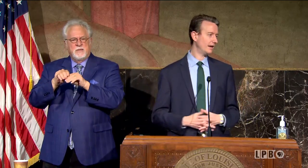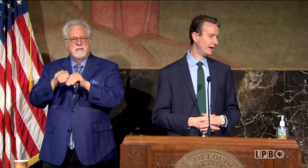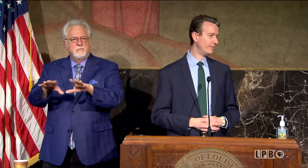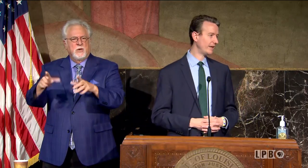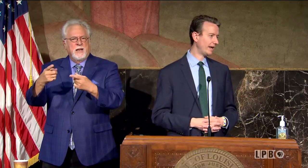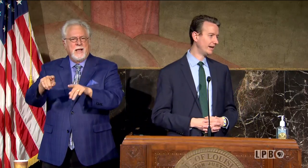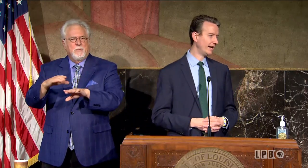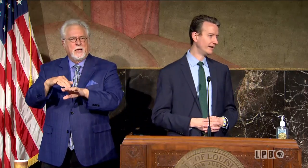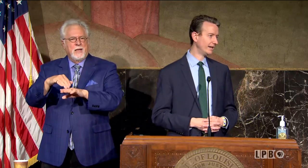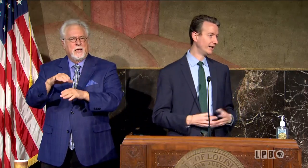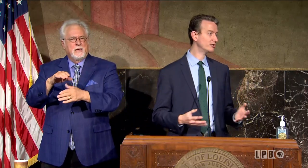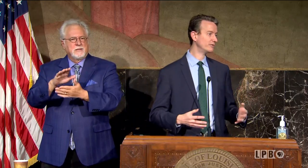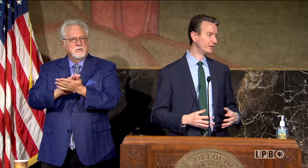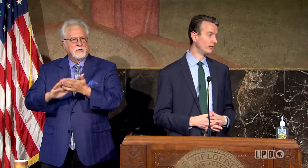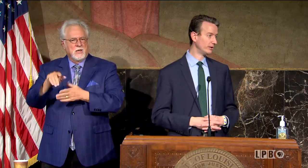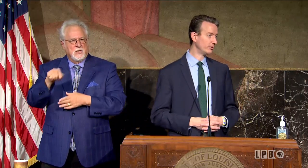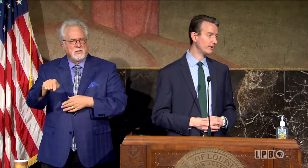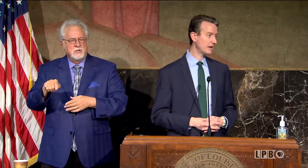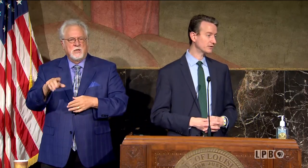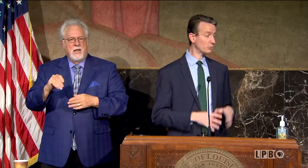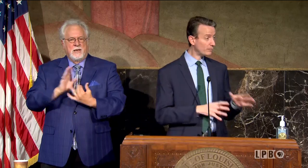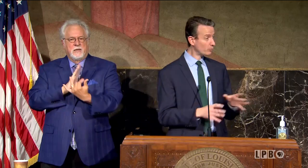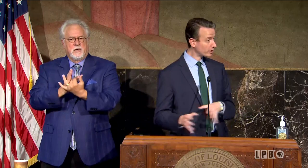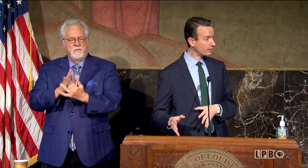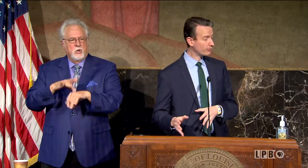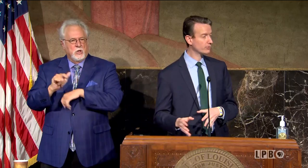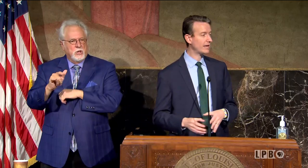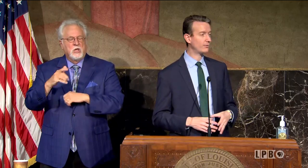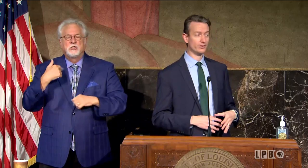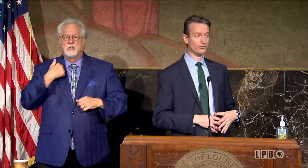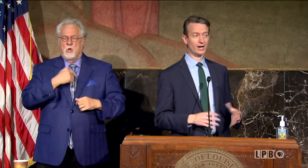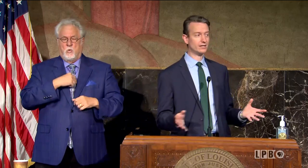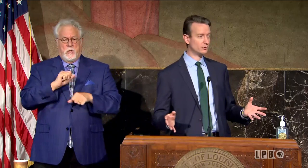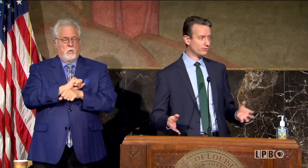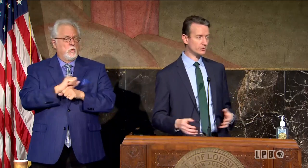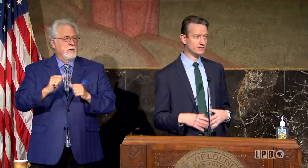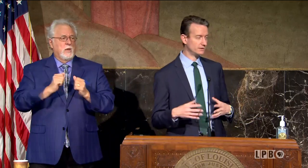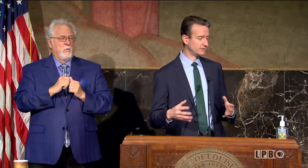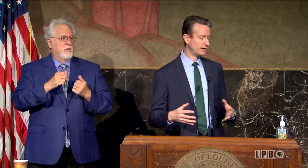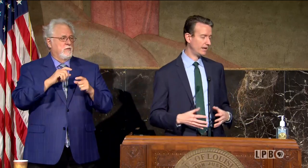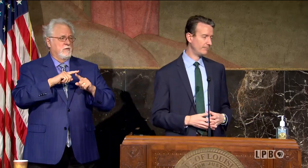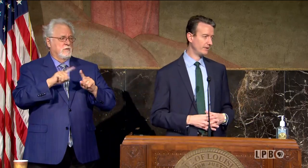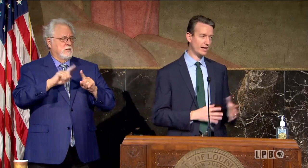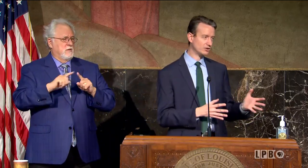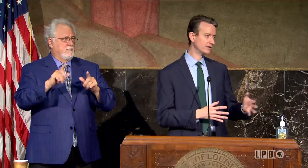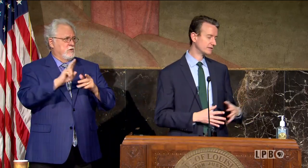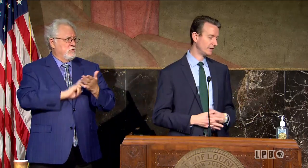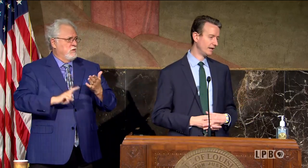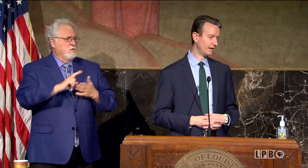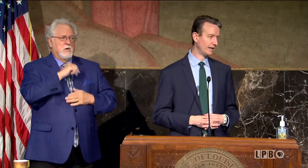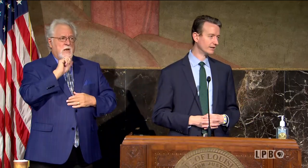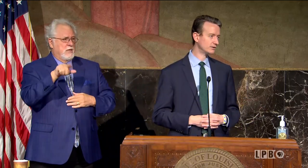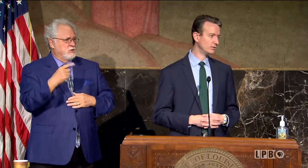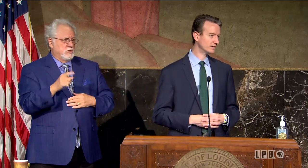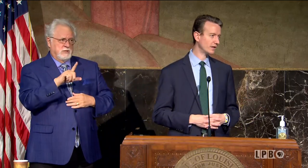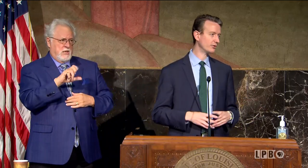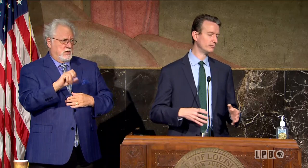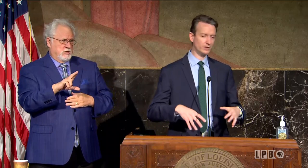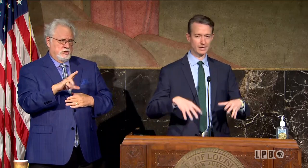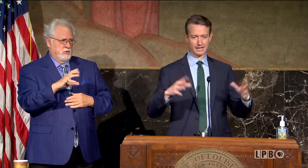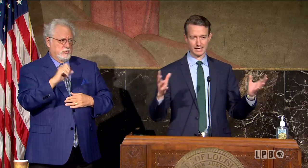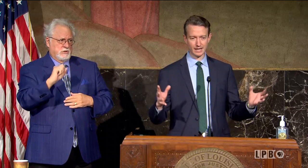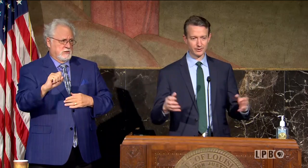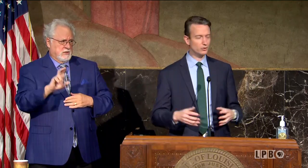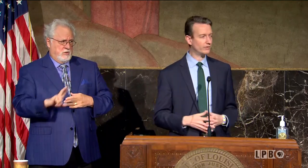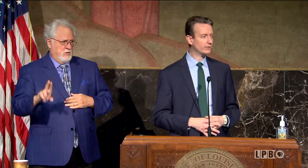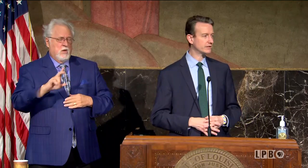campus, and then intervene earlier. So we've been working through that with a variety of universities, not just LSU and Southern,